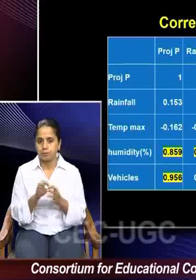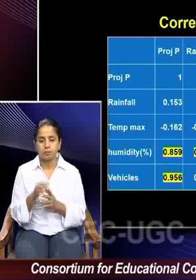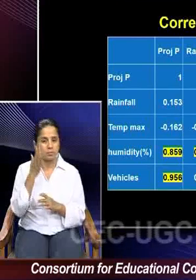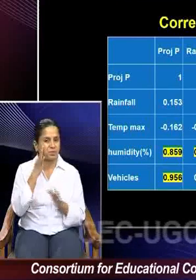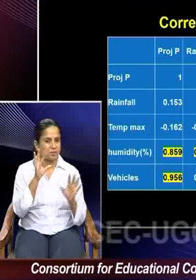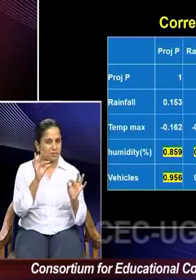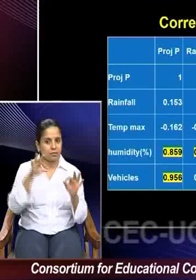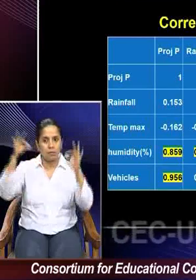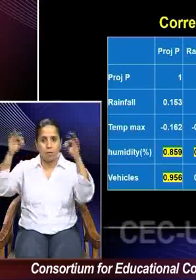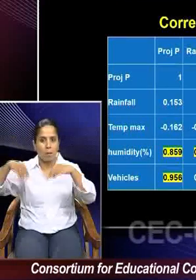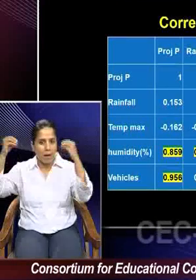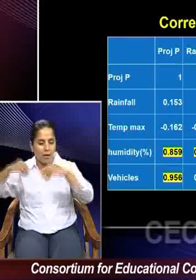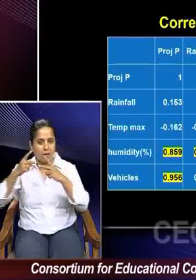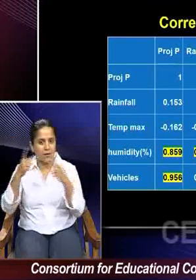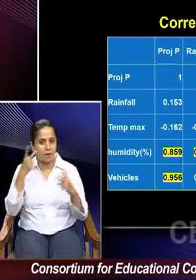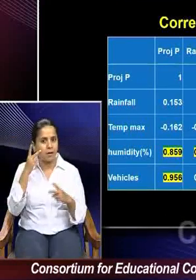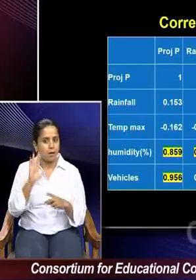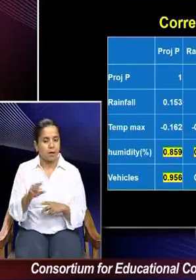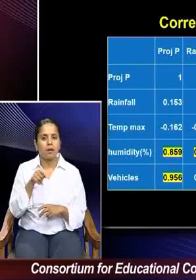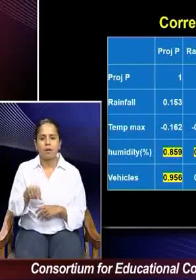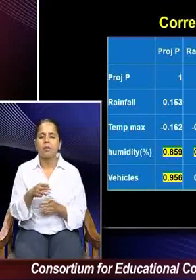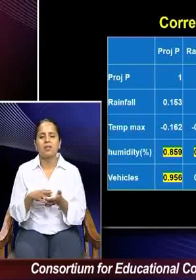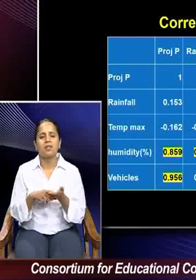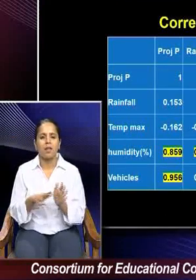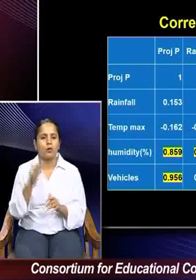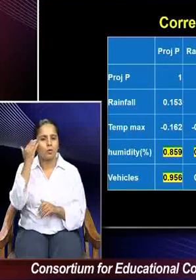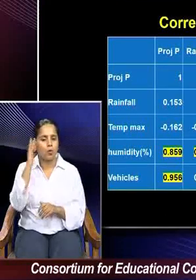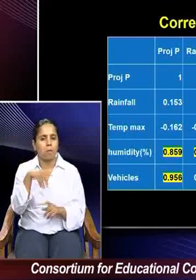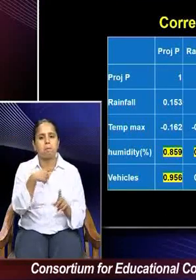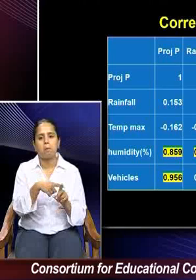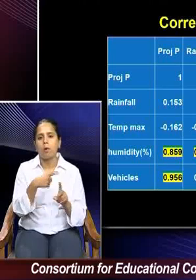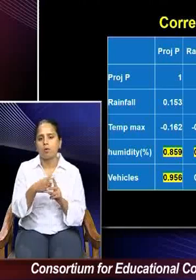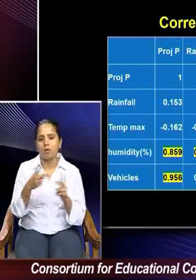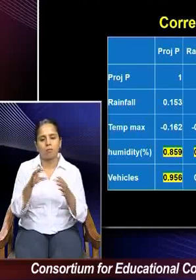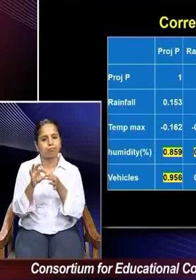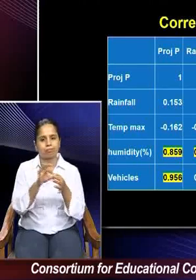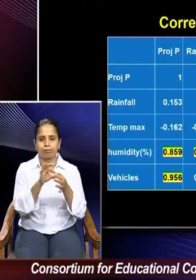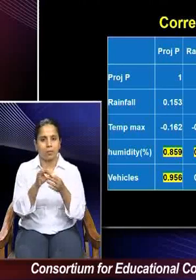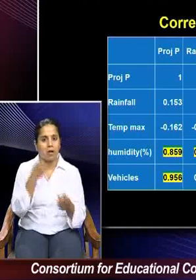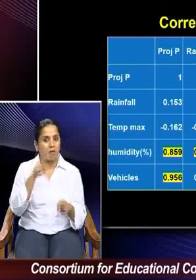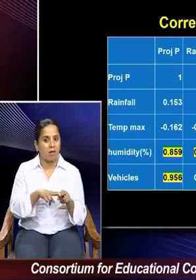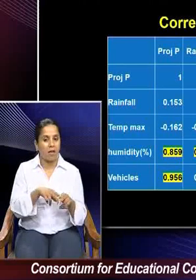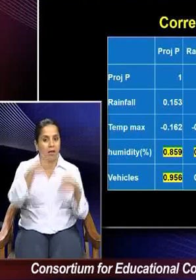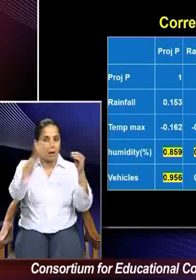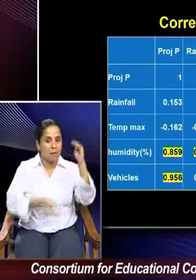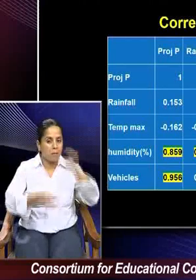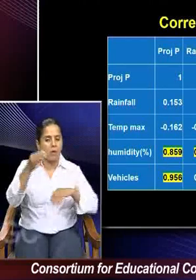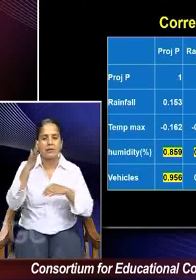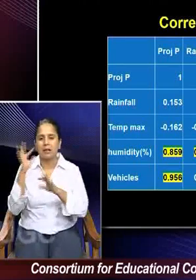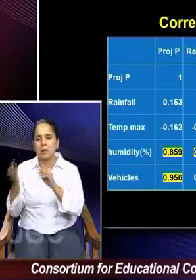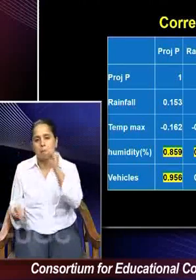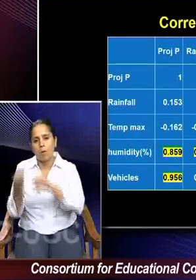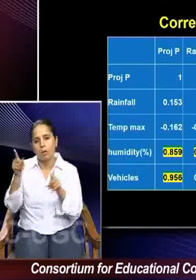Humidity and rainfall, it is but natural that they are positively correlated. At the same